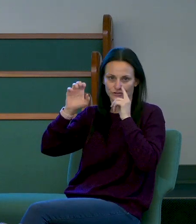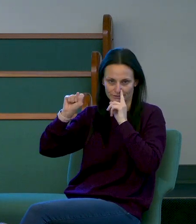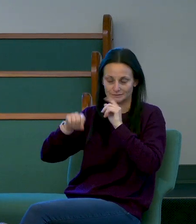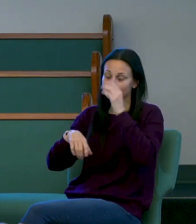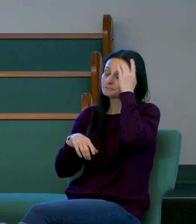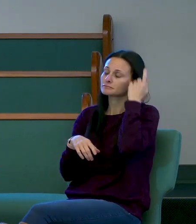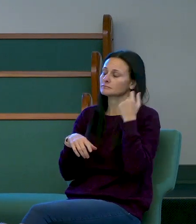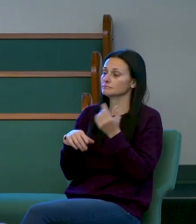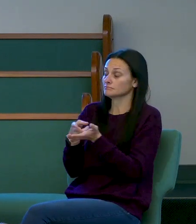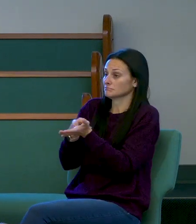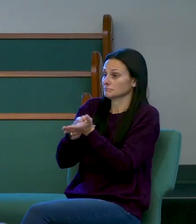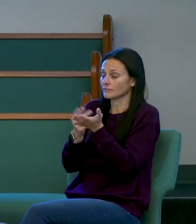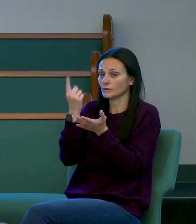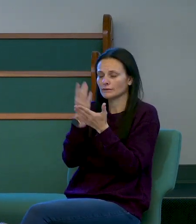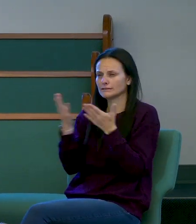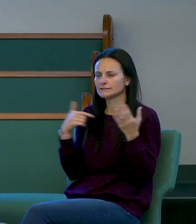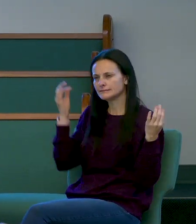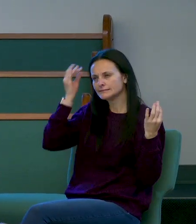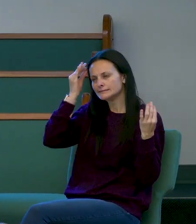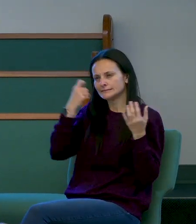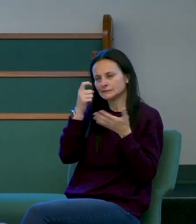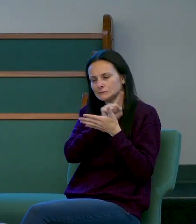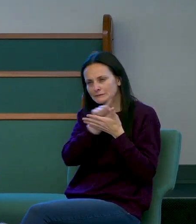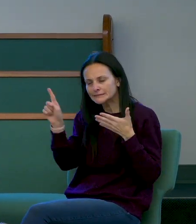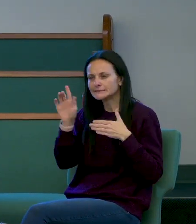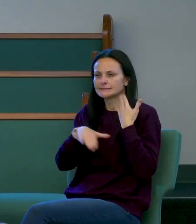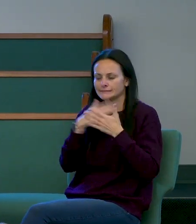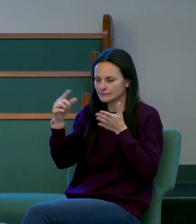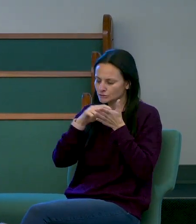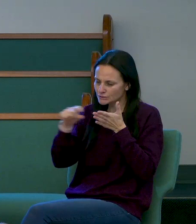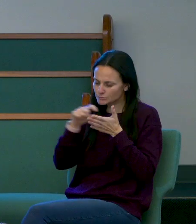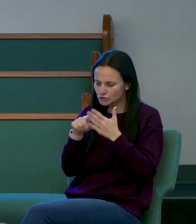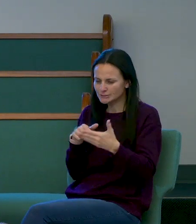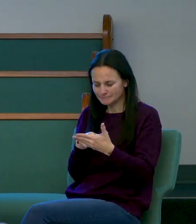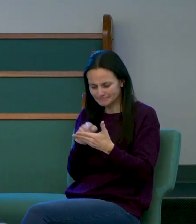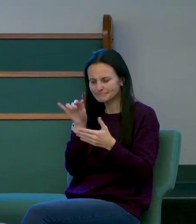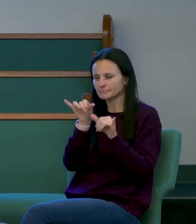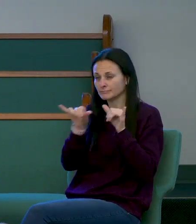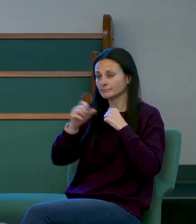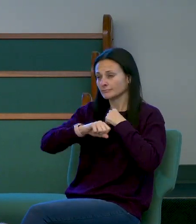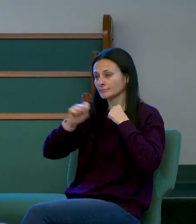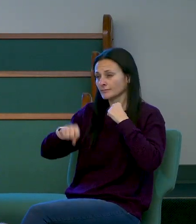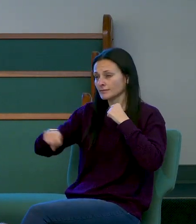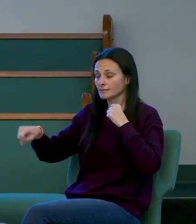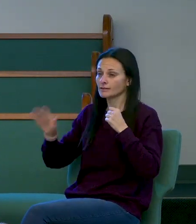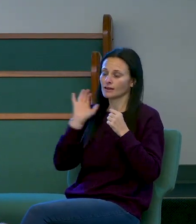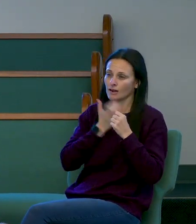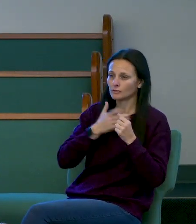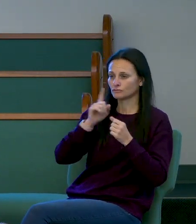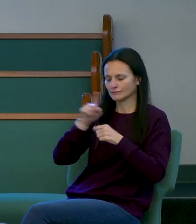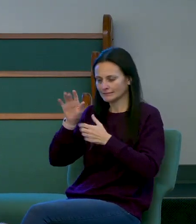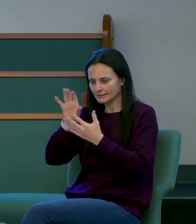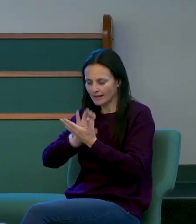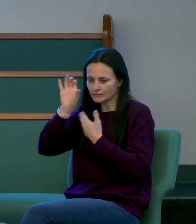In truth, one of the things that I was thinking about this week as this scripture is kind of going on and as our liturgical